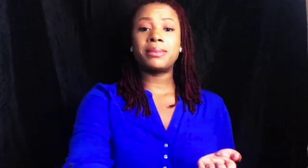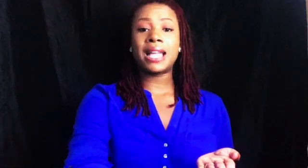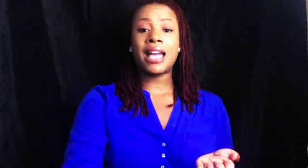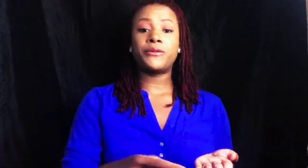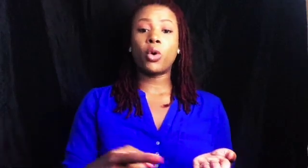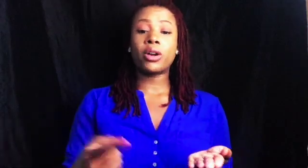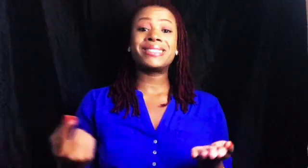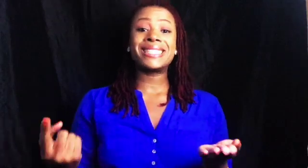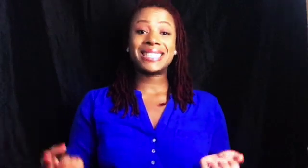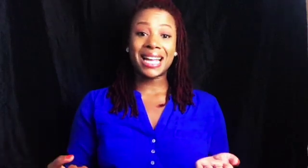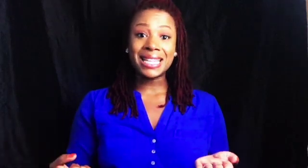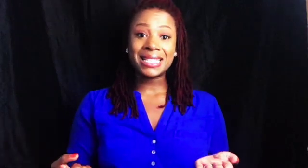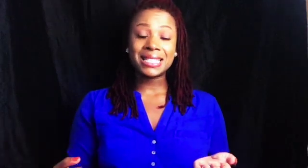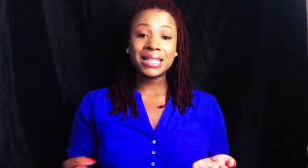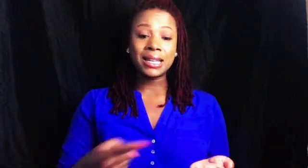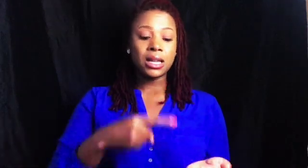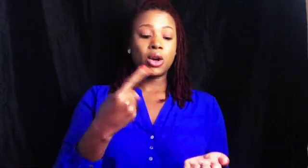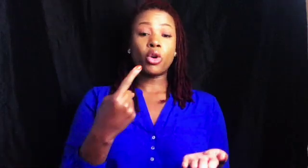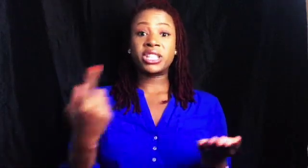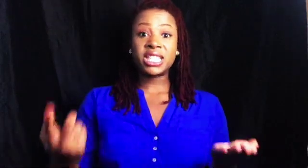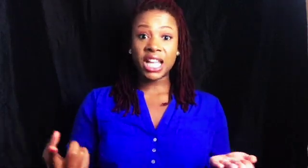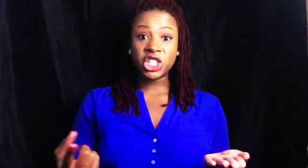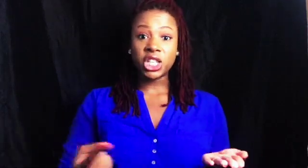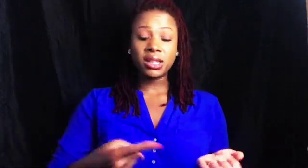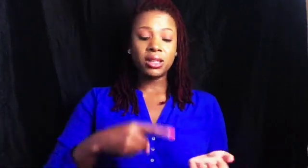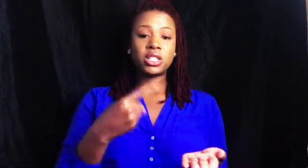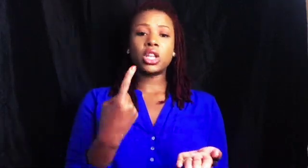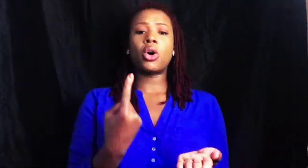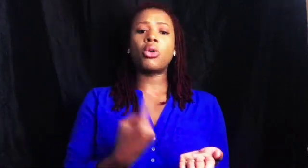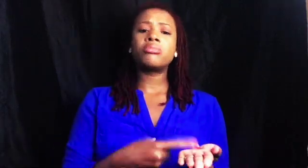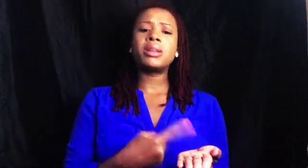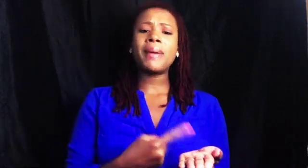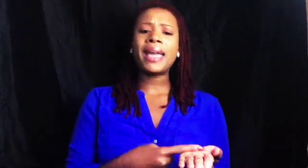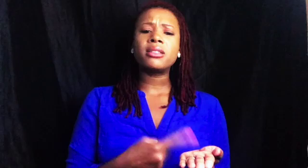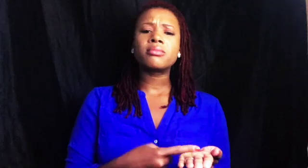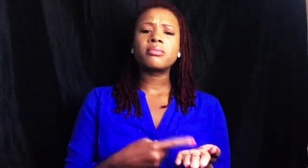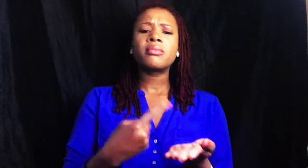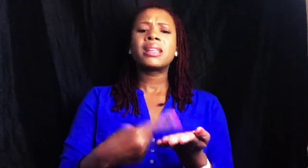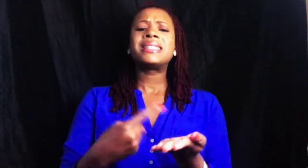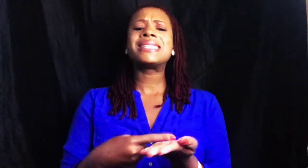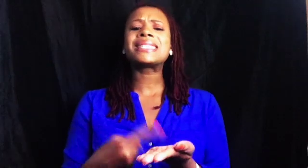sign for discuss or discussion. So debate, discuss.